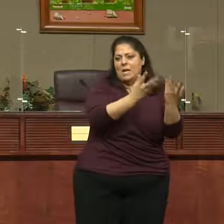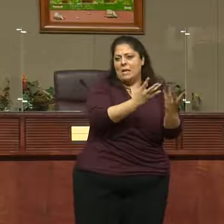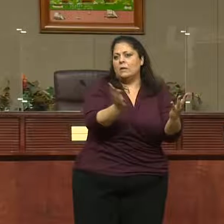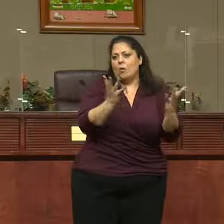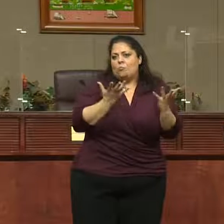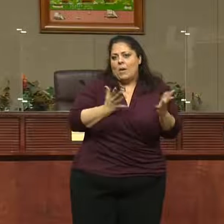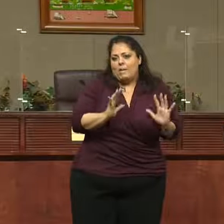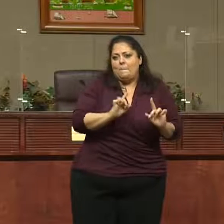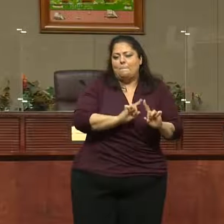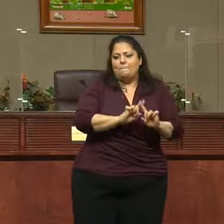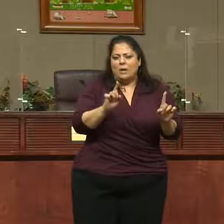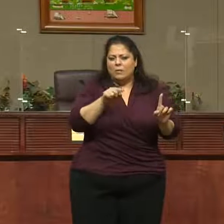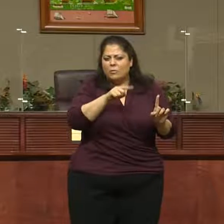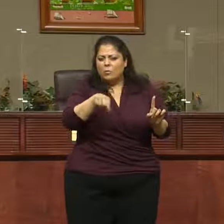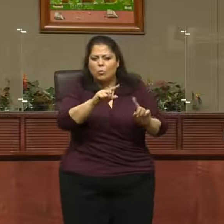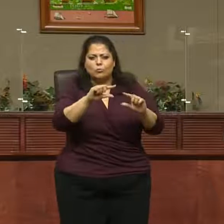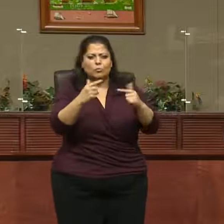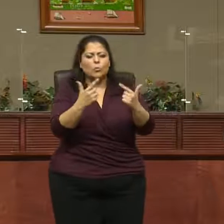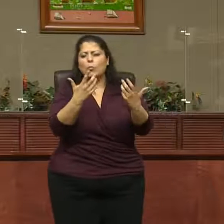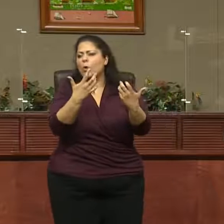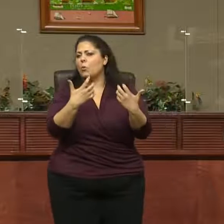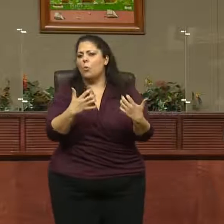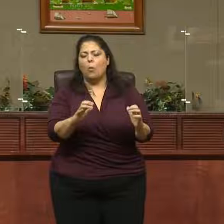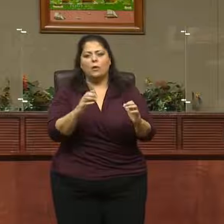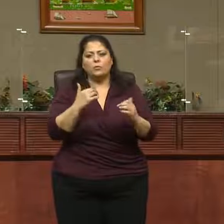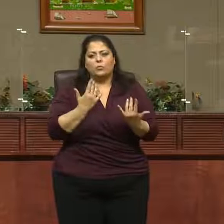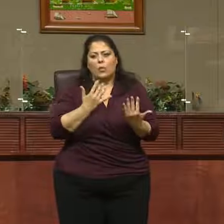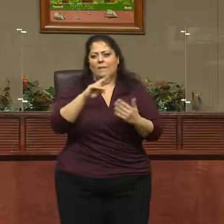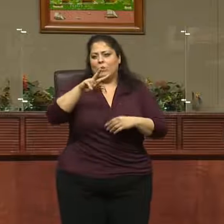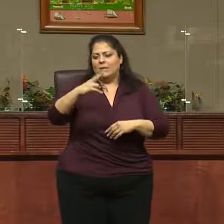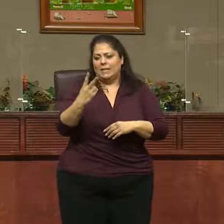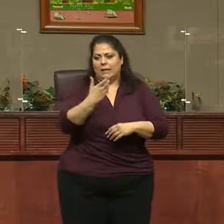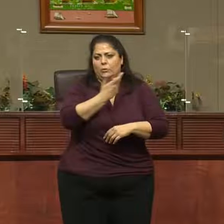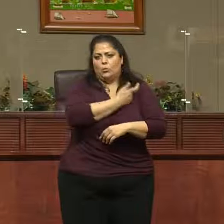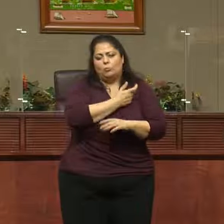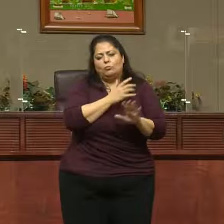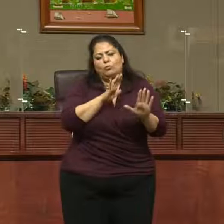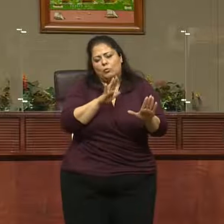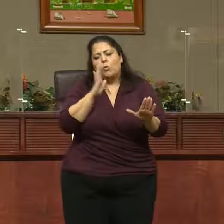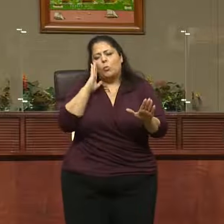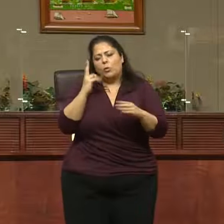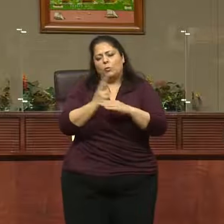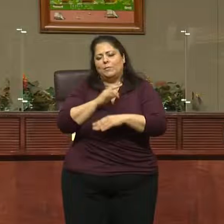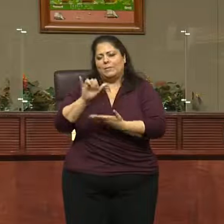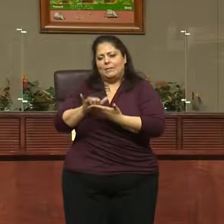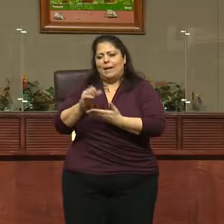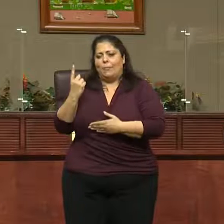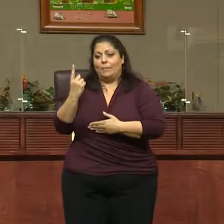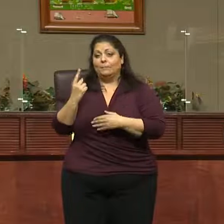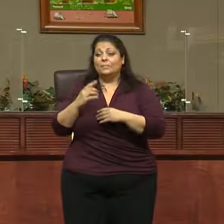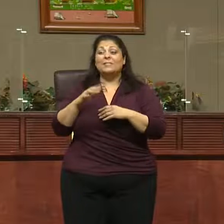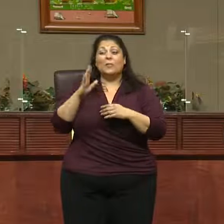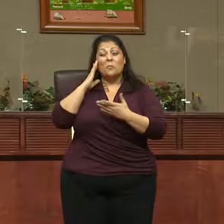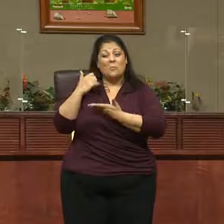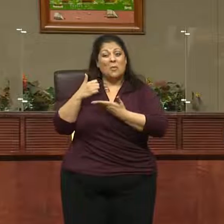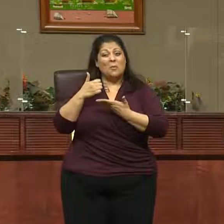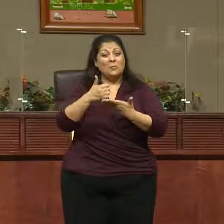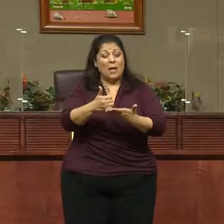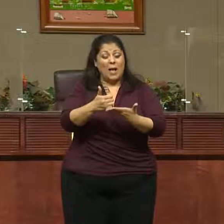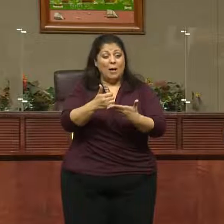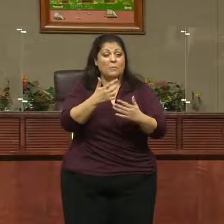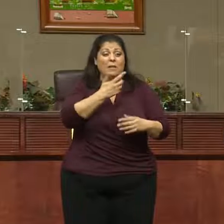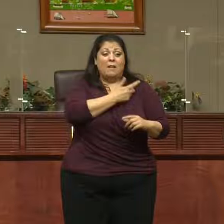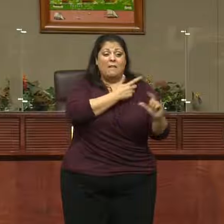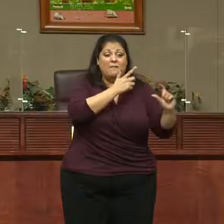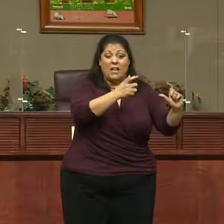that you don't want to have to go through the second doses. But the vaccine is going to be very useful in speeding up the vaccination